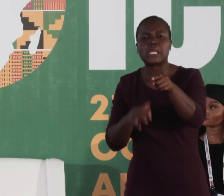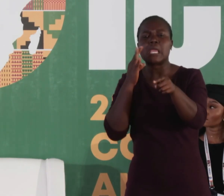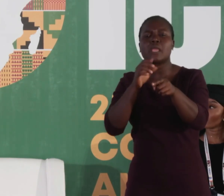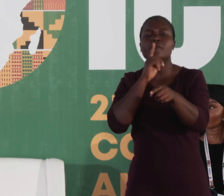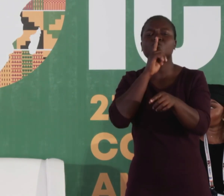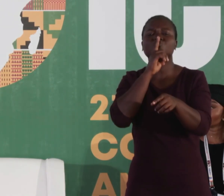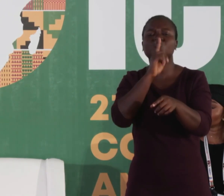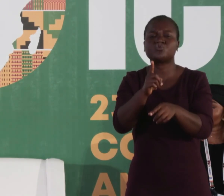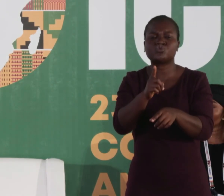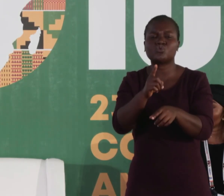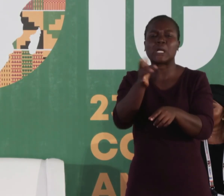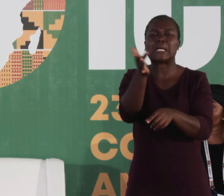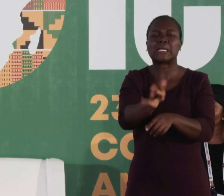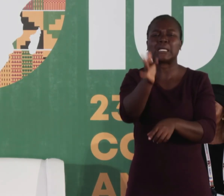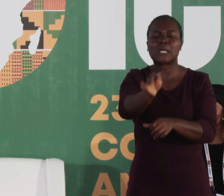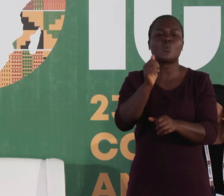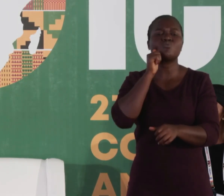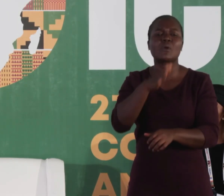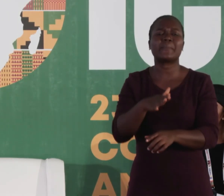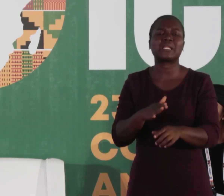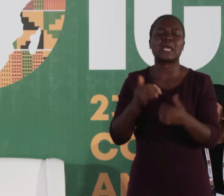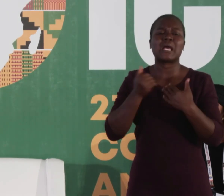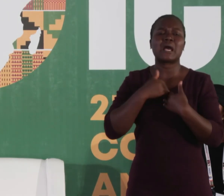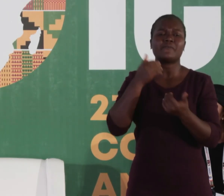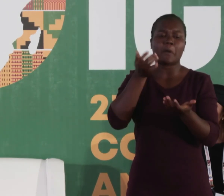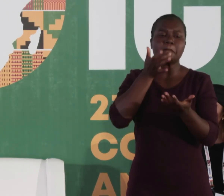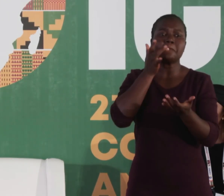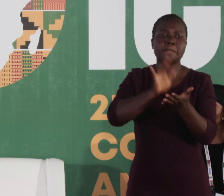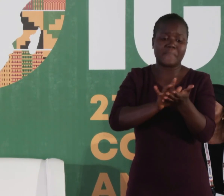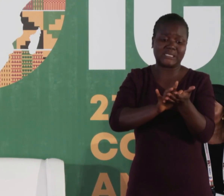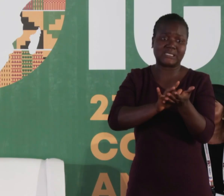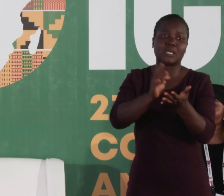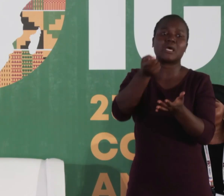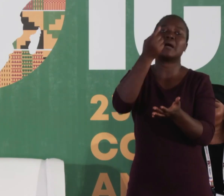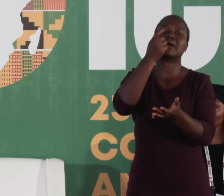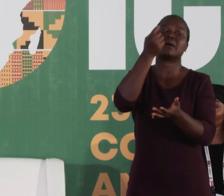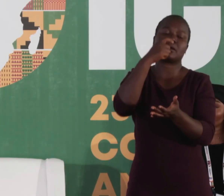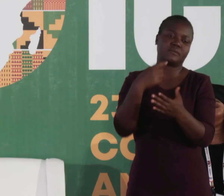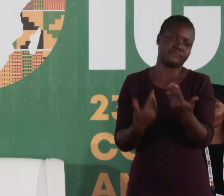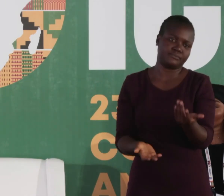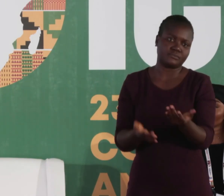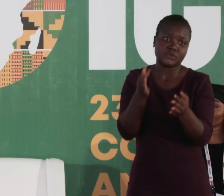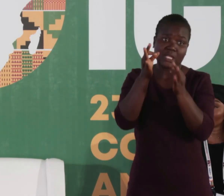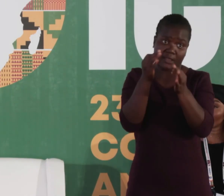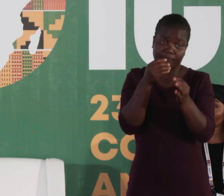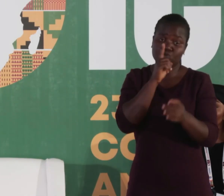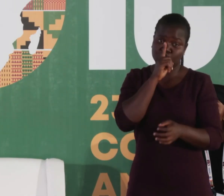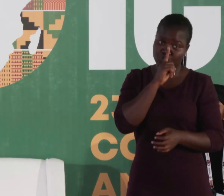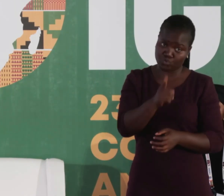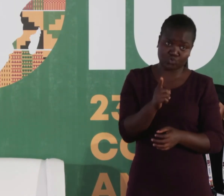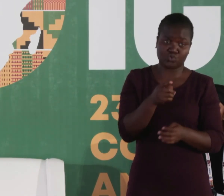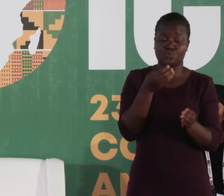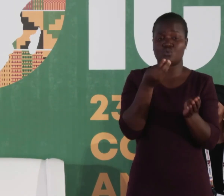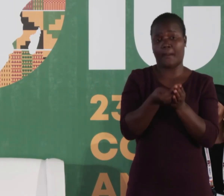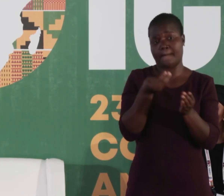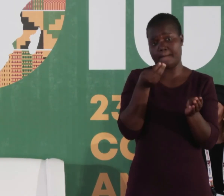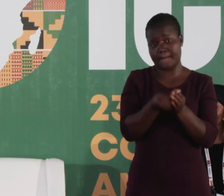medication, and also evaluating to see if incentives really result in